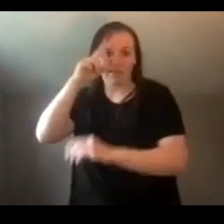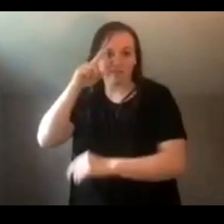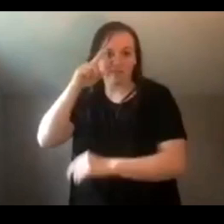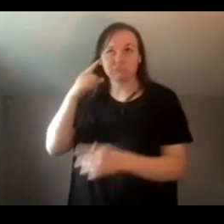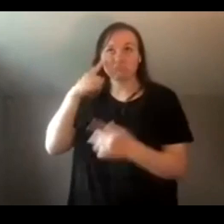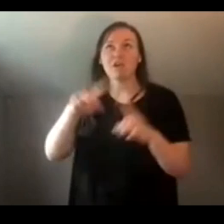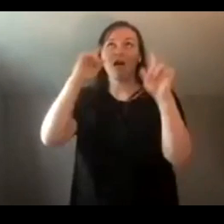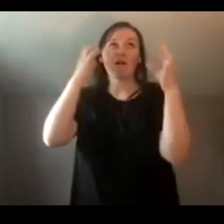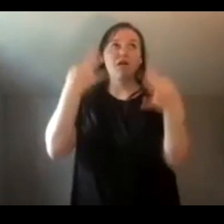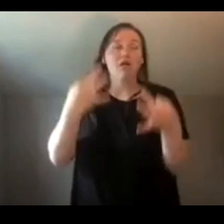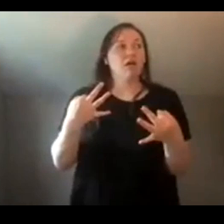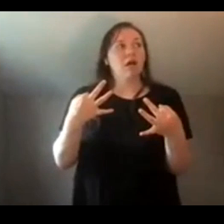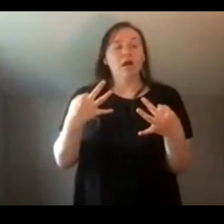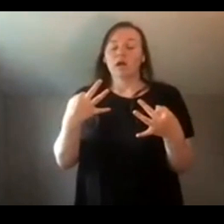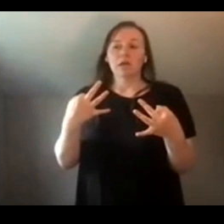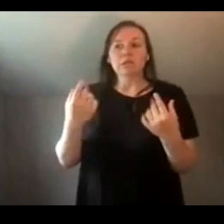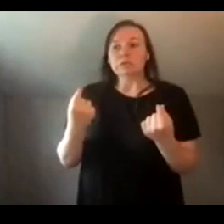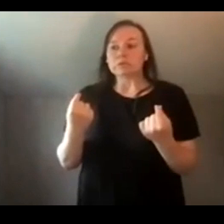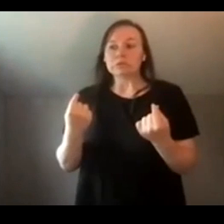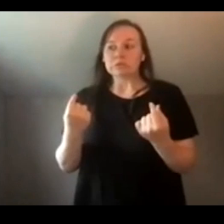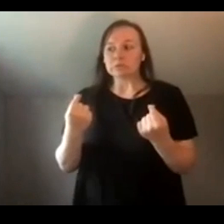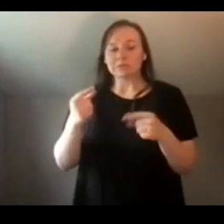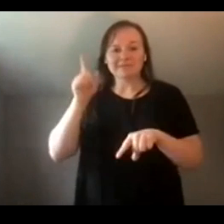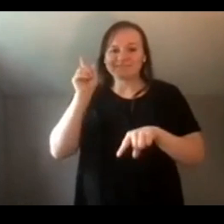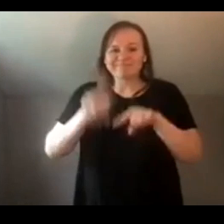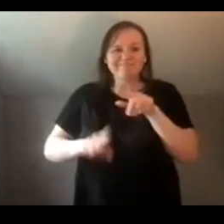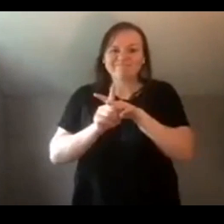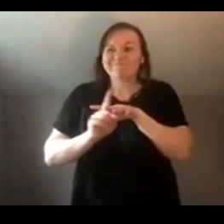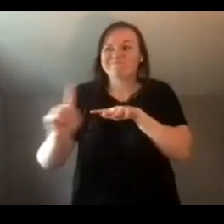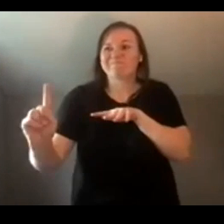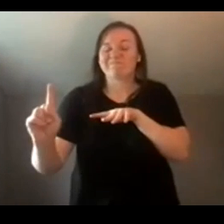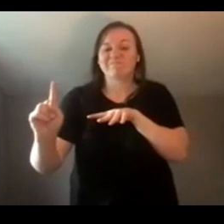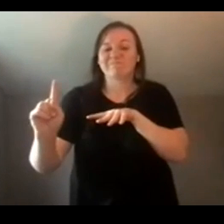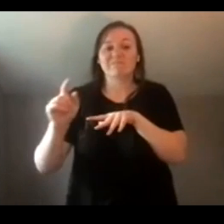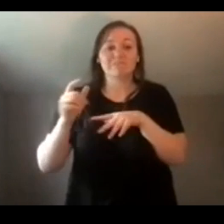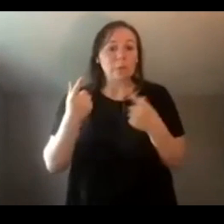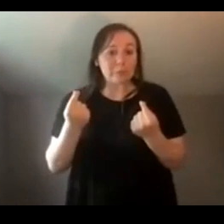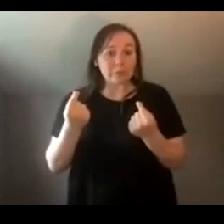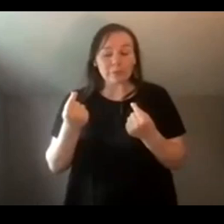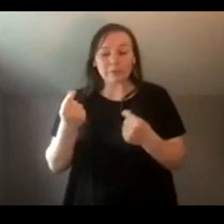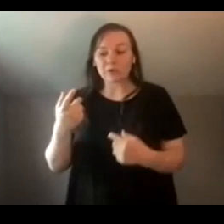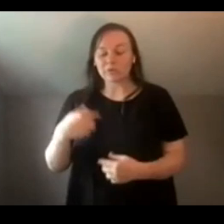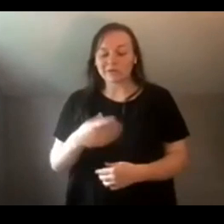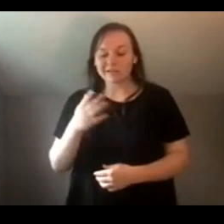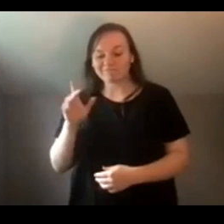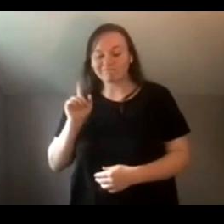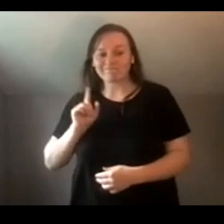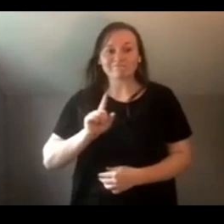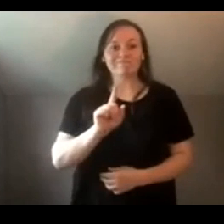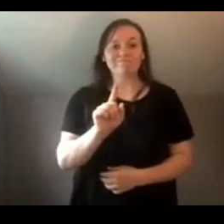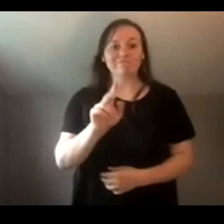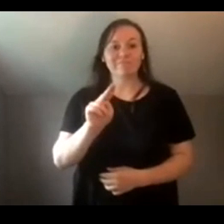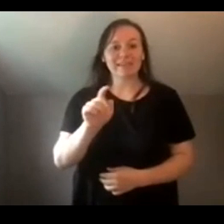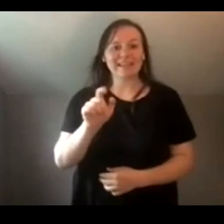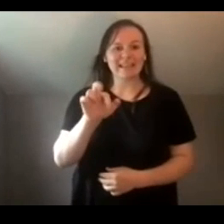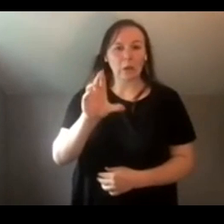there was no way he was going to escape. So he turned himself in to a Negro slave